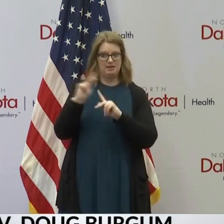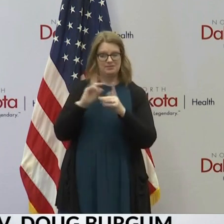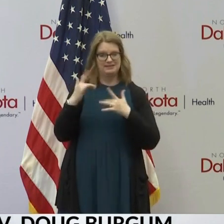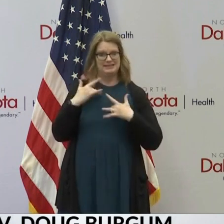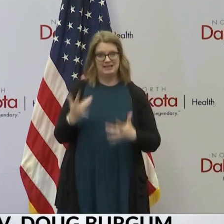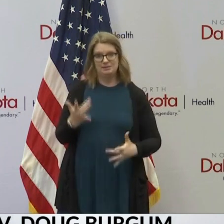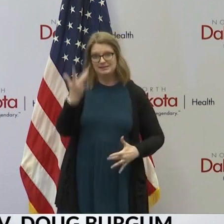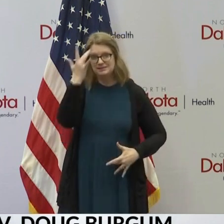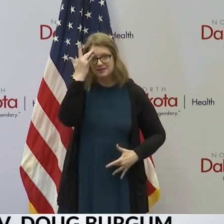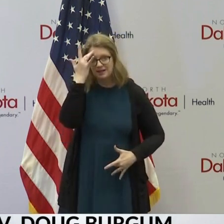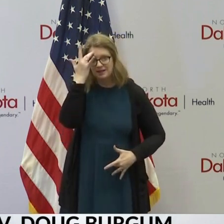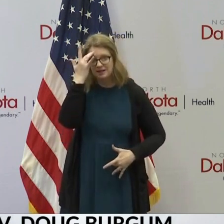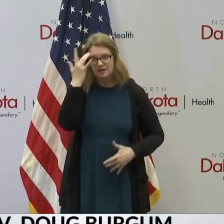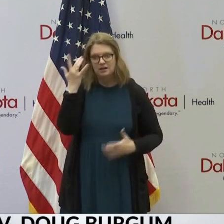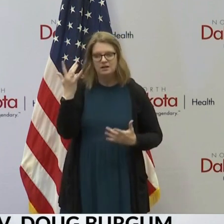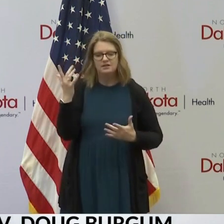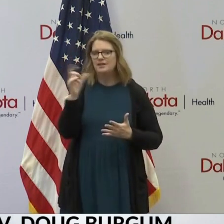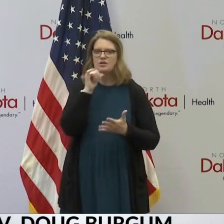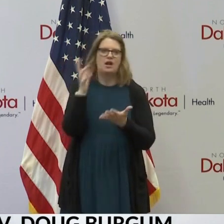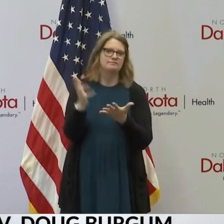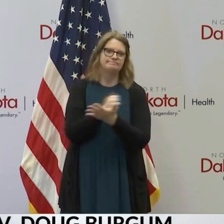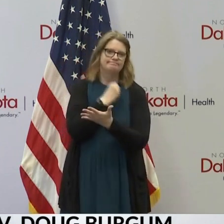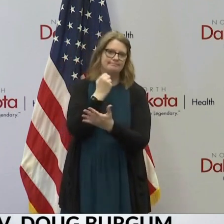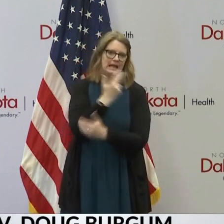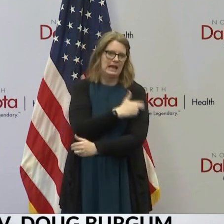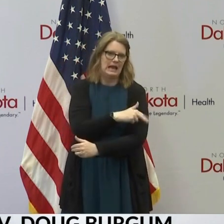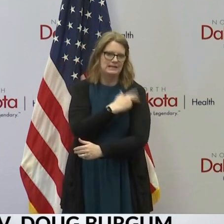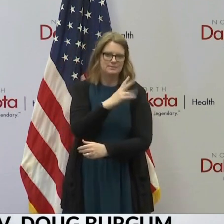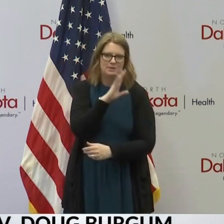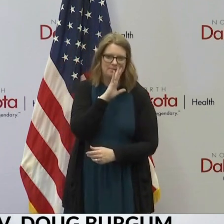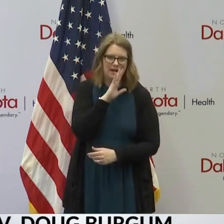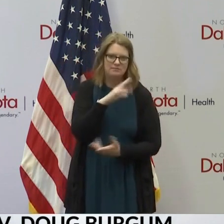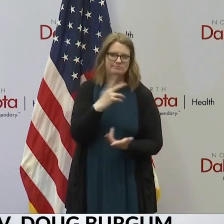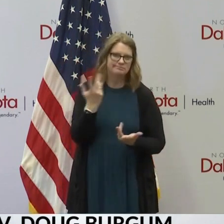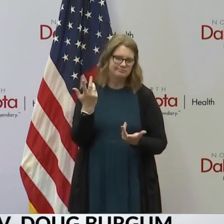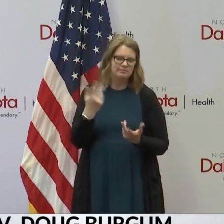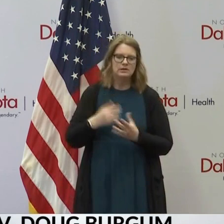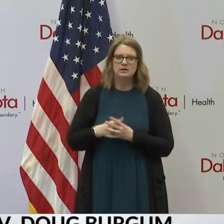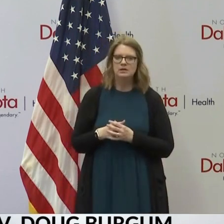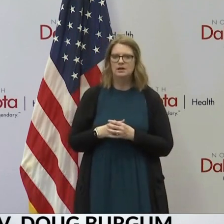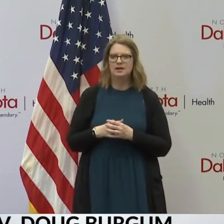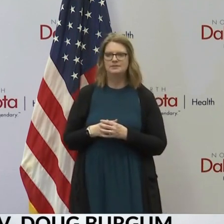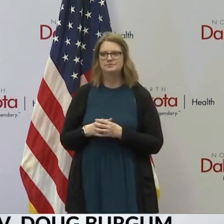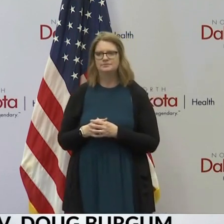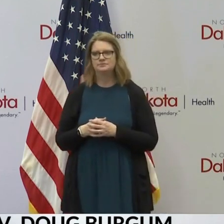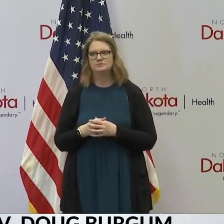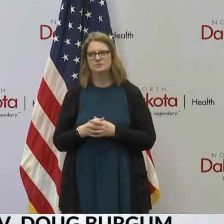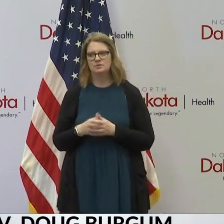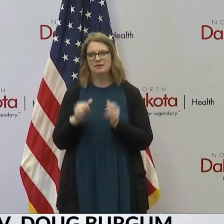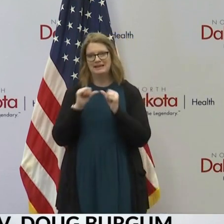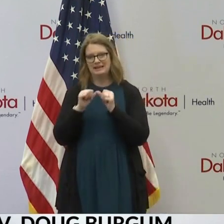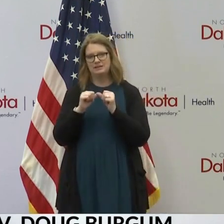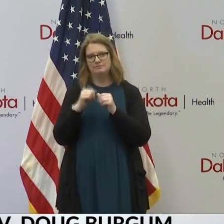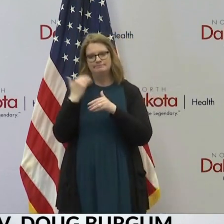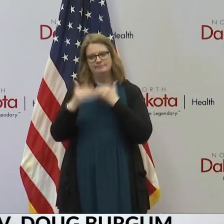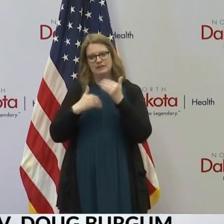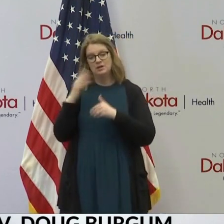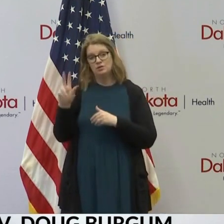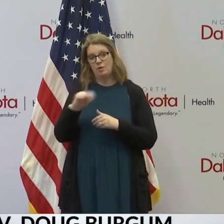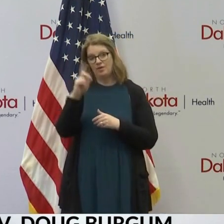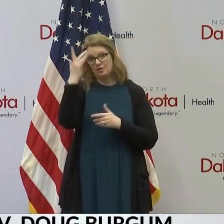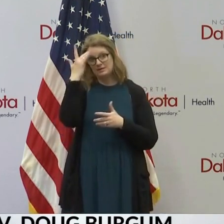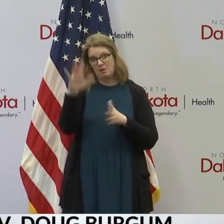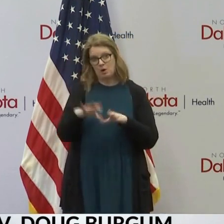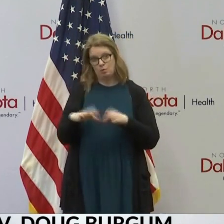get it, then they're not using up hospital capacity in almost all cases. And so we want to keep proceeding on the North Dakota Smart Restart.